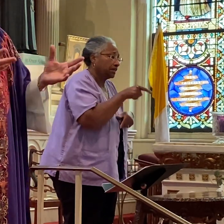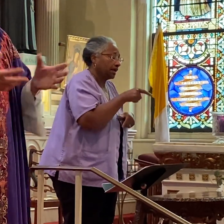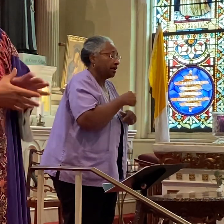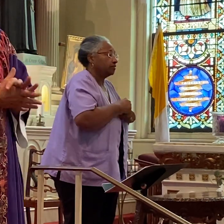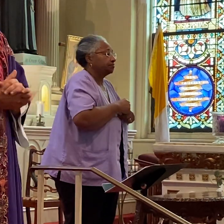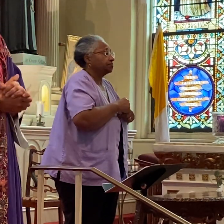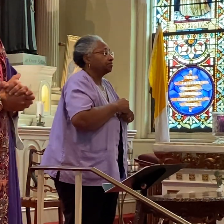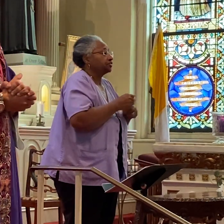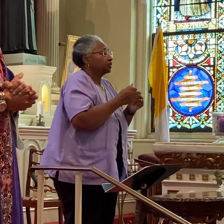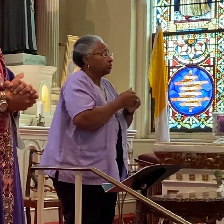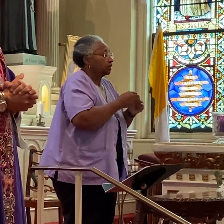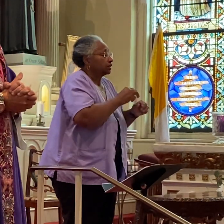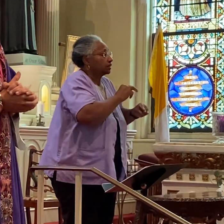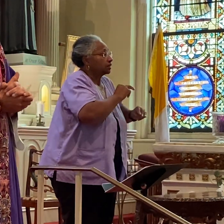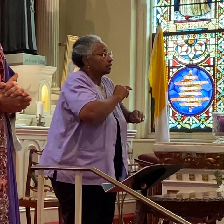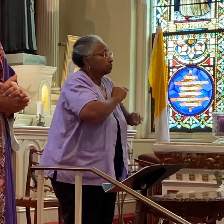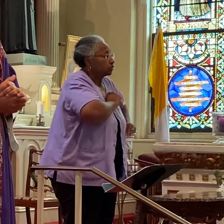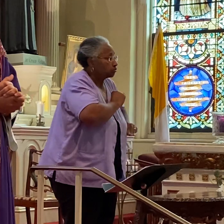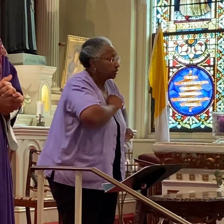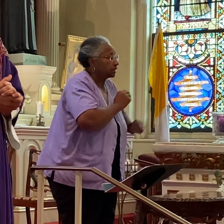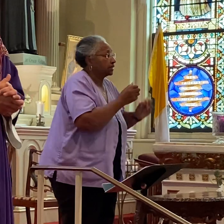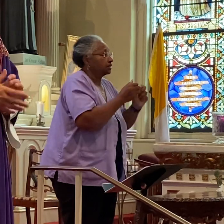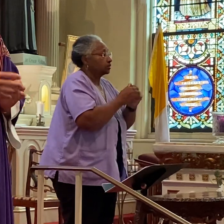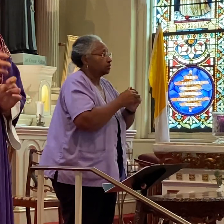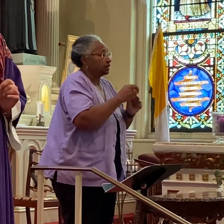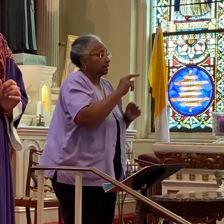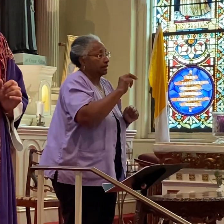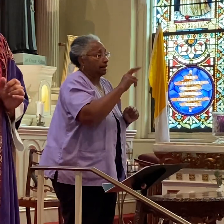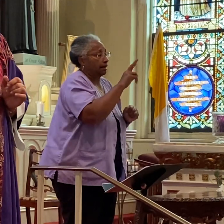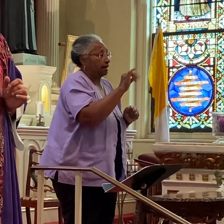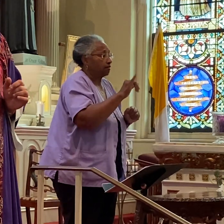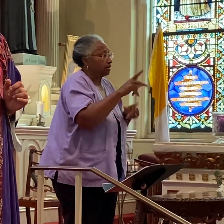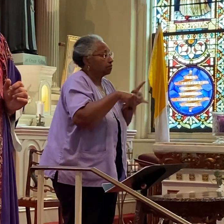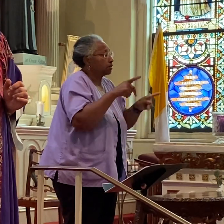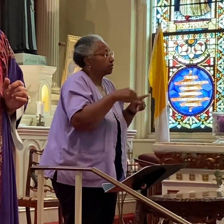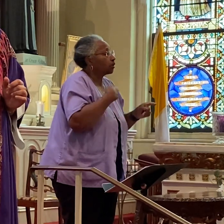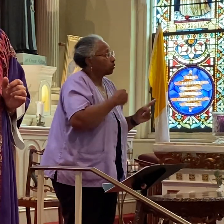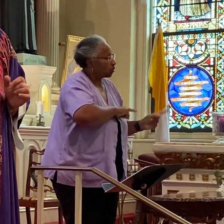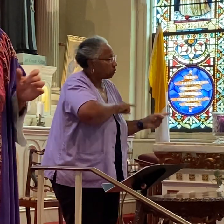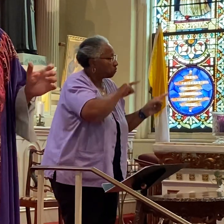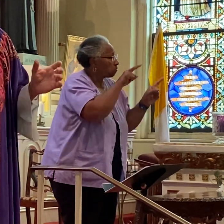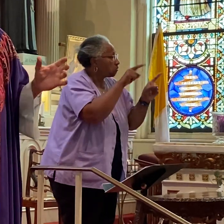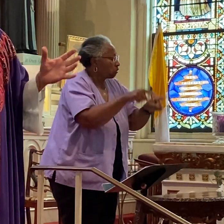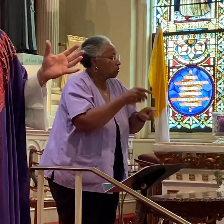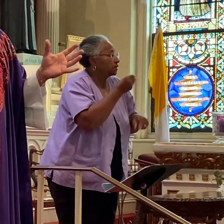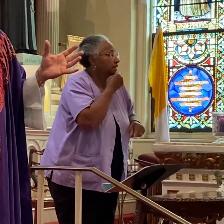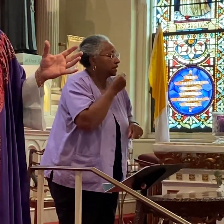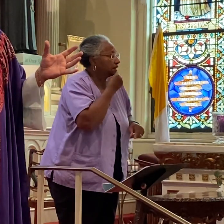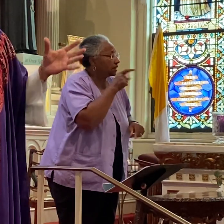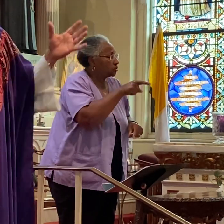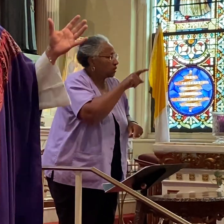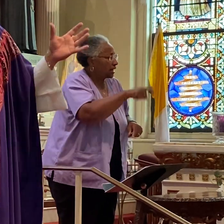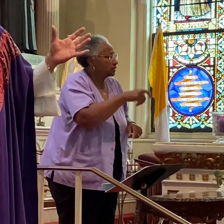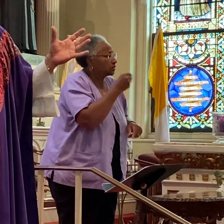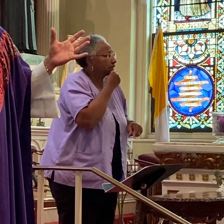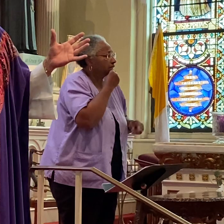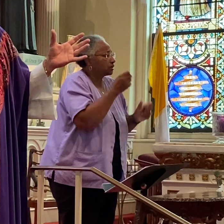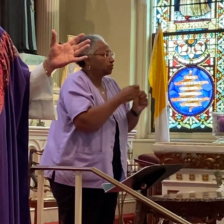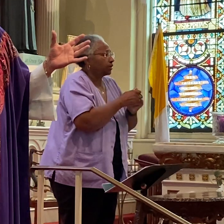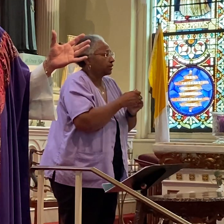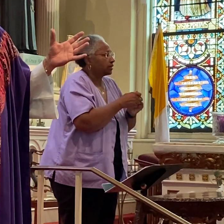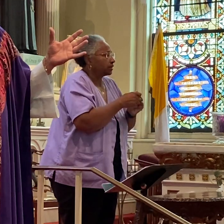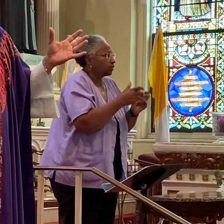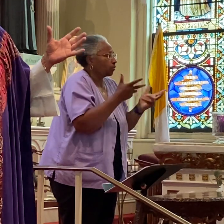Marines and the sailors that were with us, we would go to eat, you had to eat with the